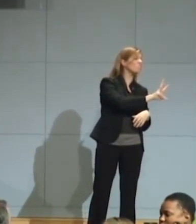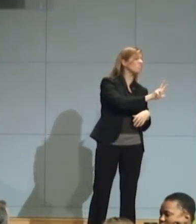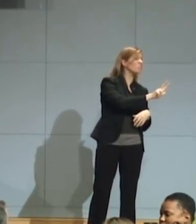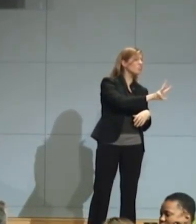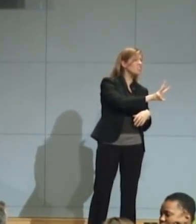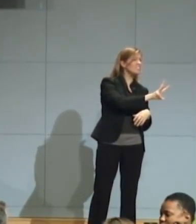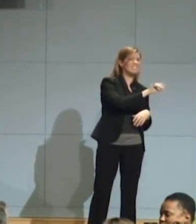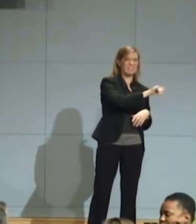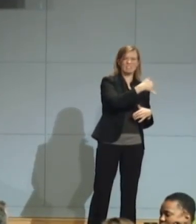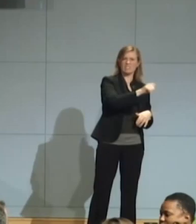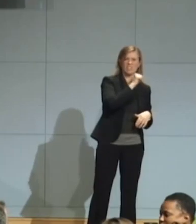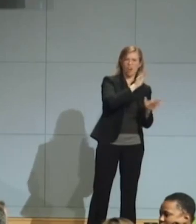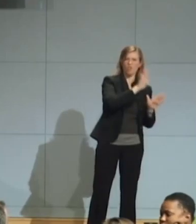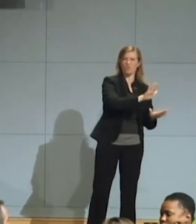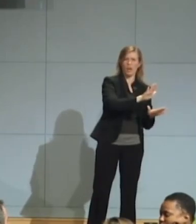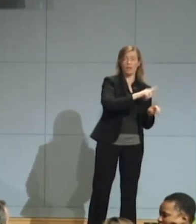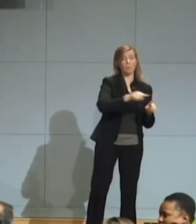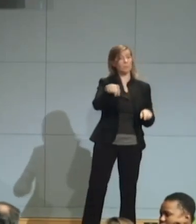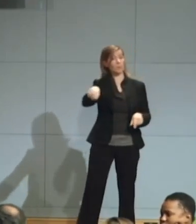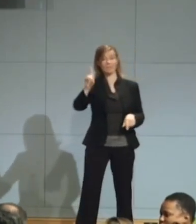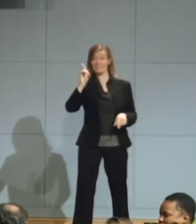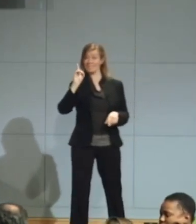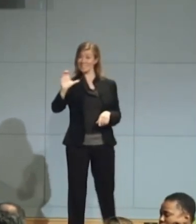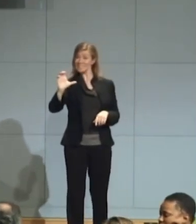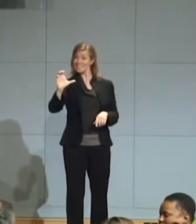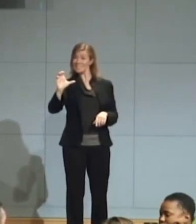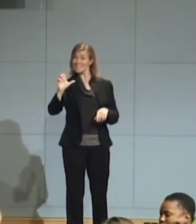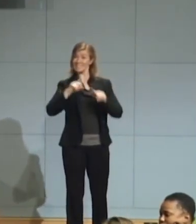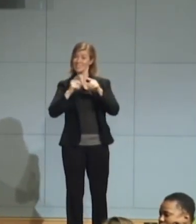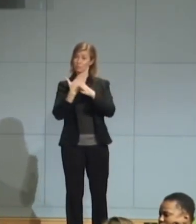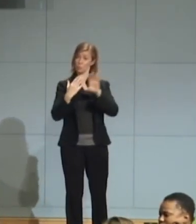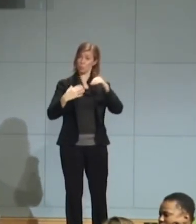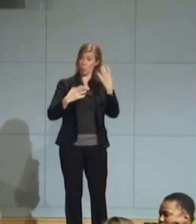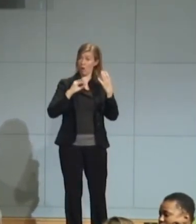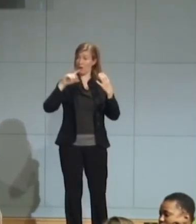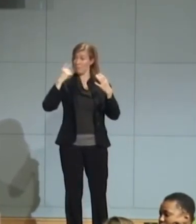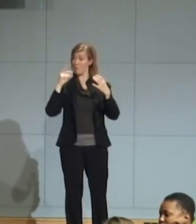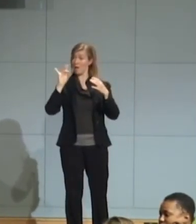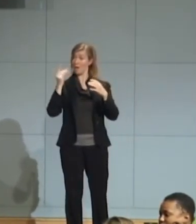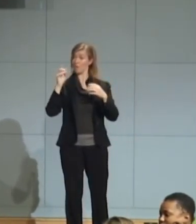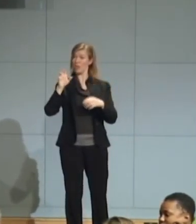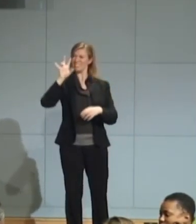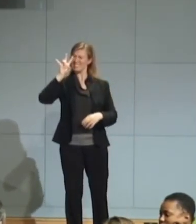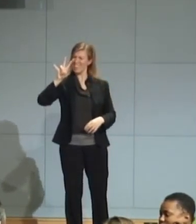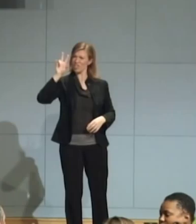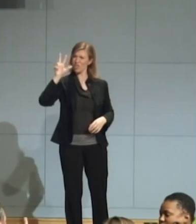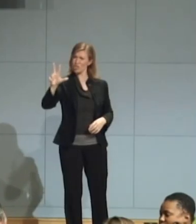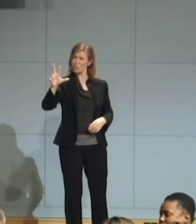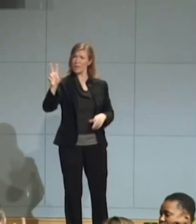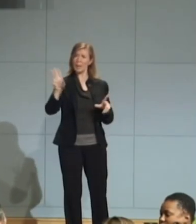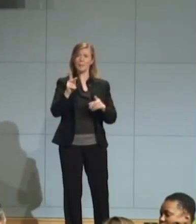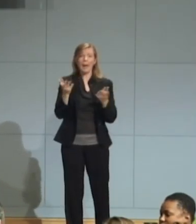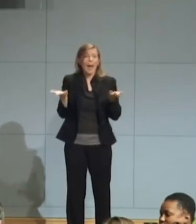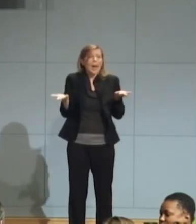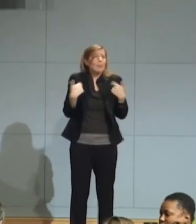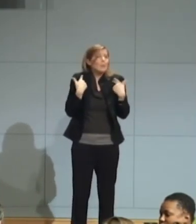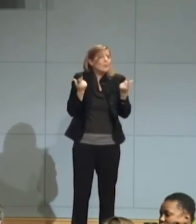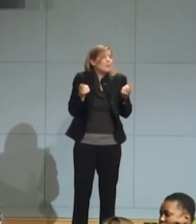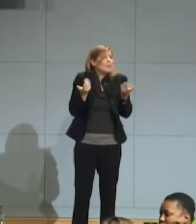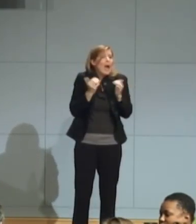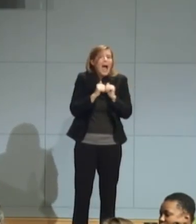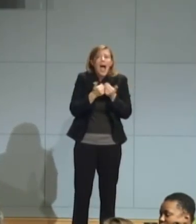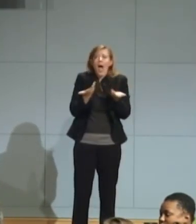to work hard enough for their stuff, because that's what folks say today whenever we talk about something